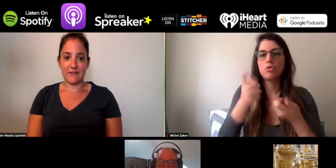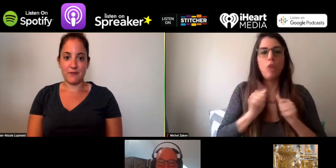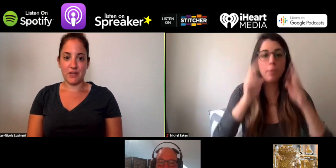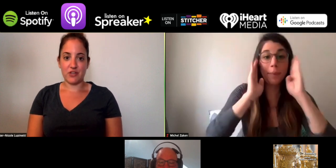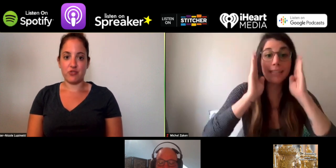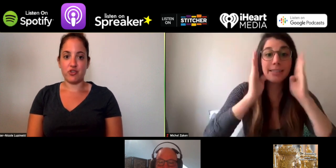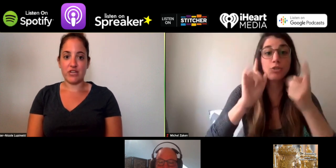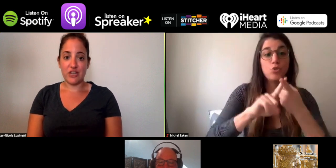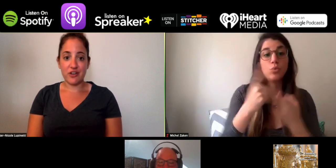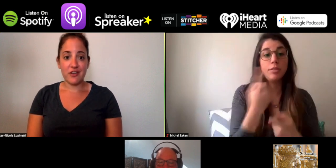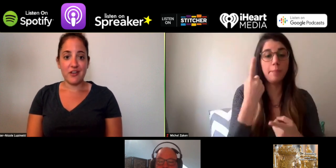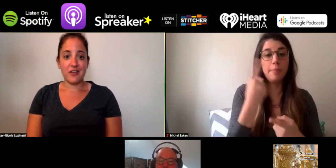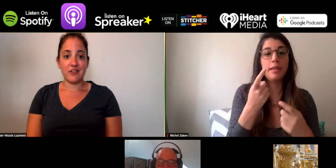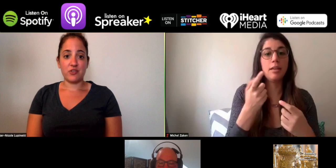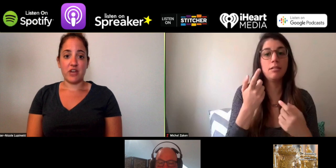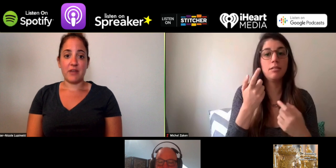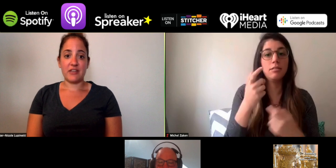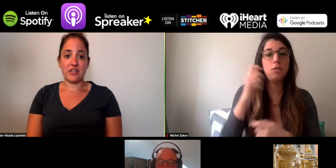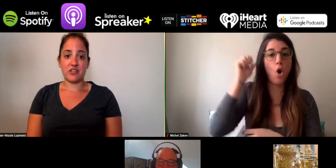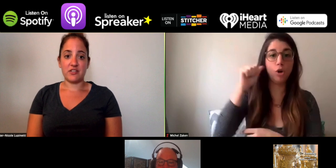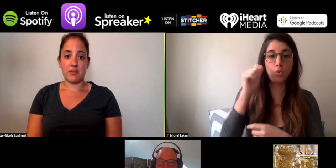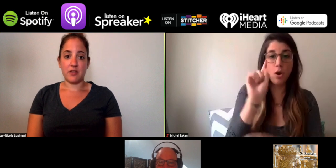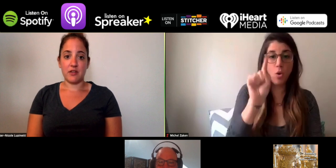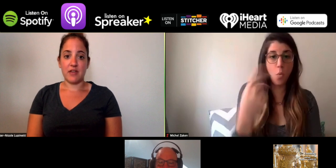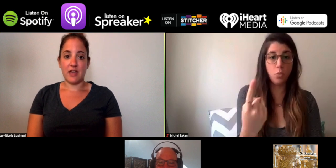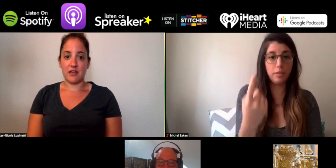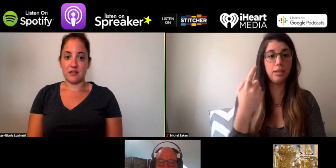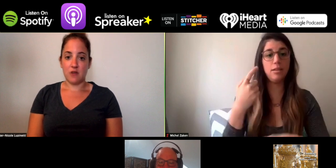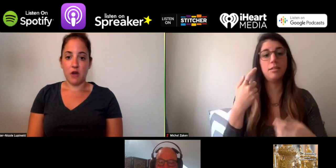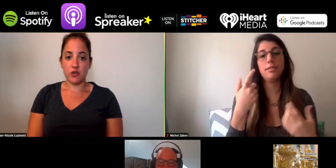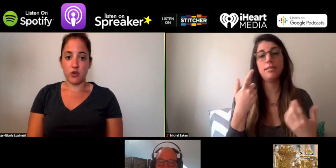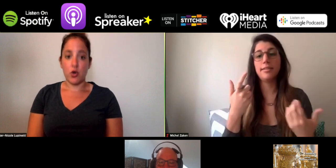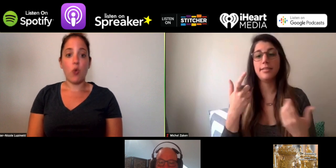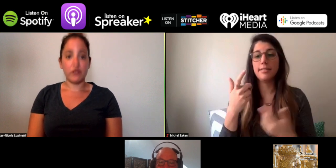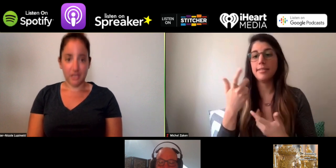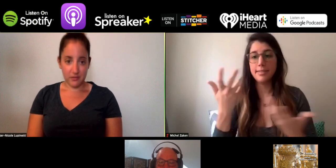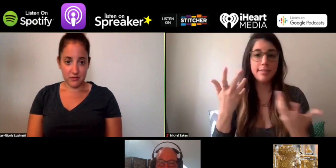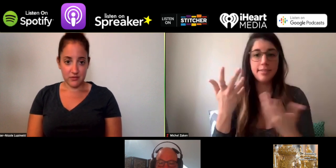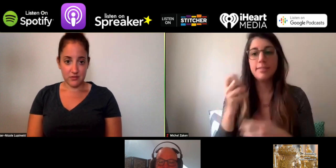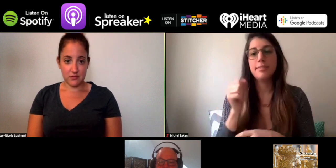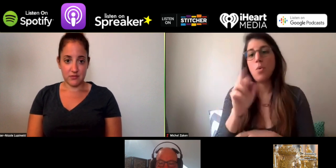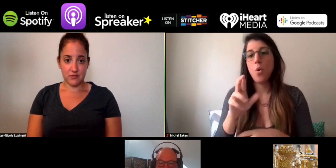to receive information through your ear. So trying to pay attention to something that is auditory only.